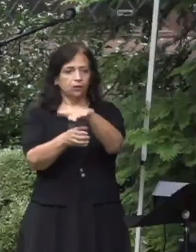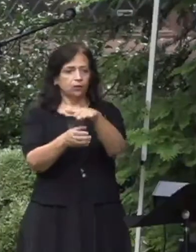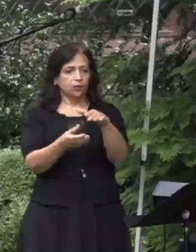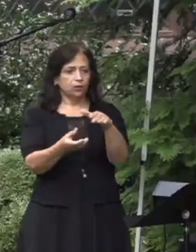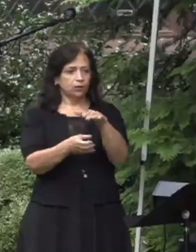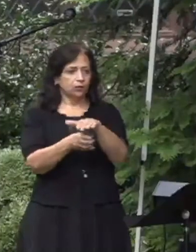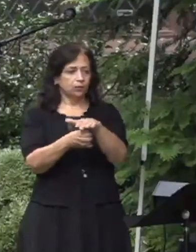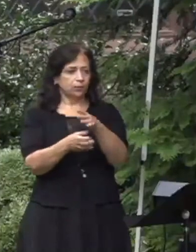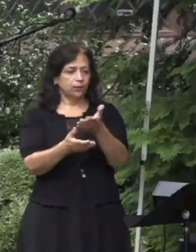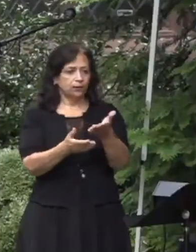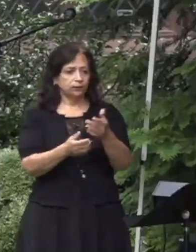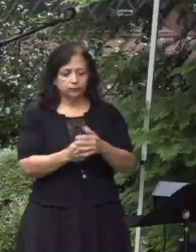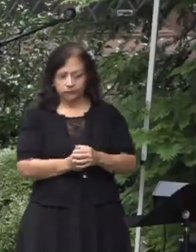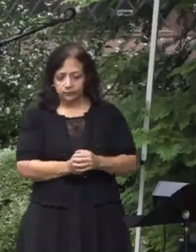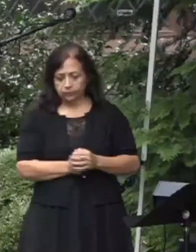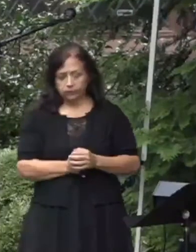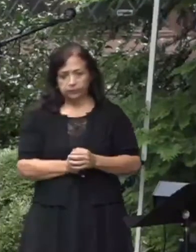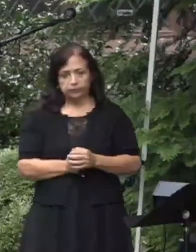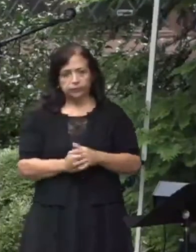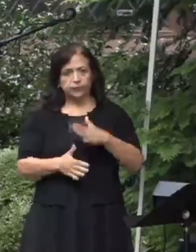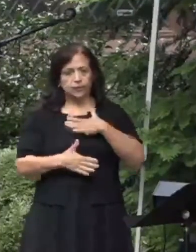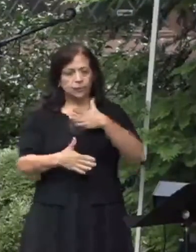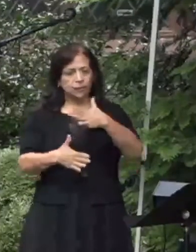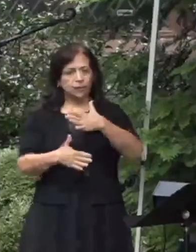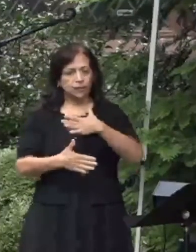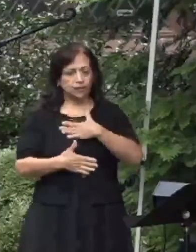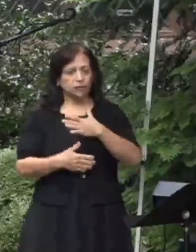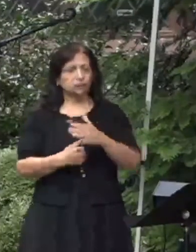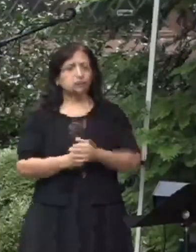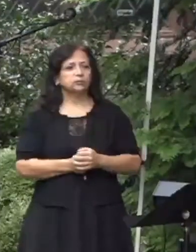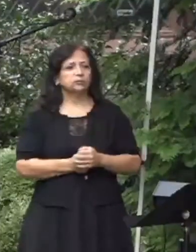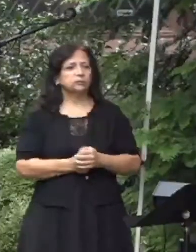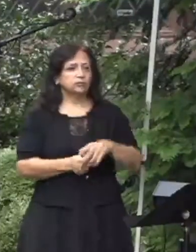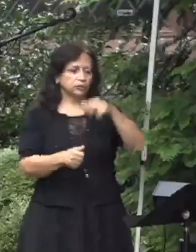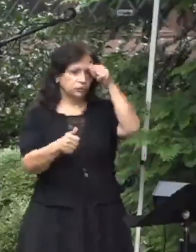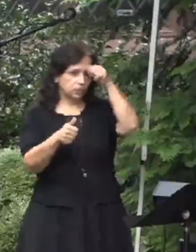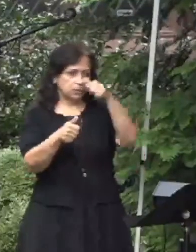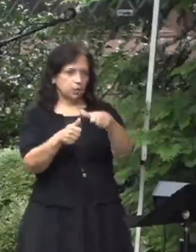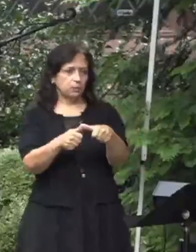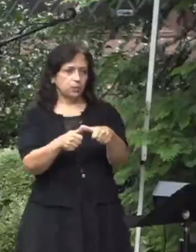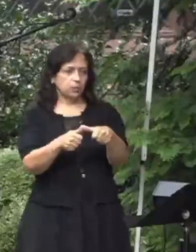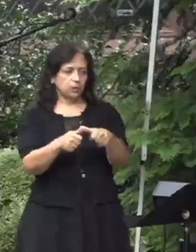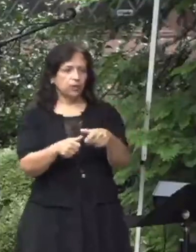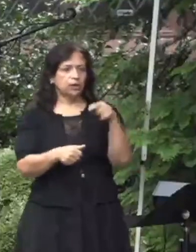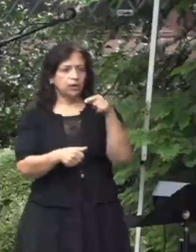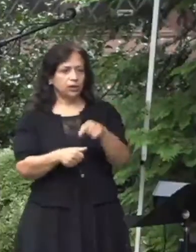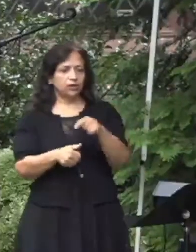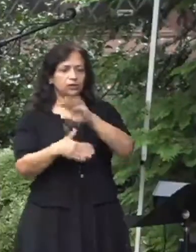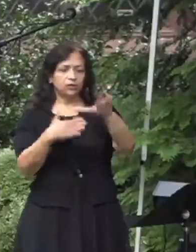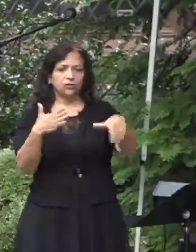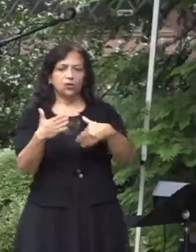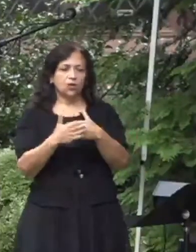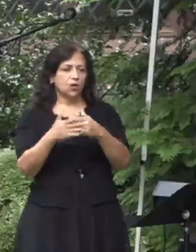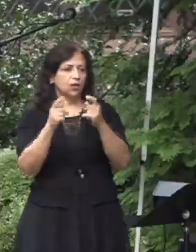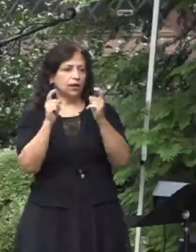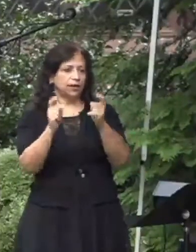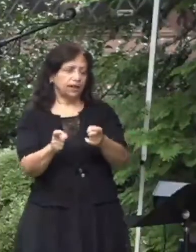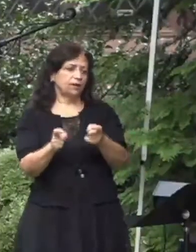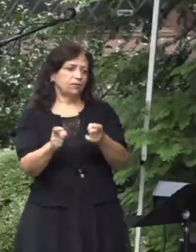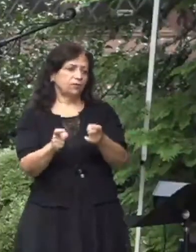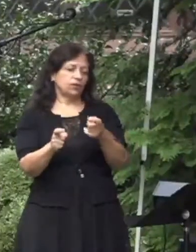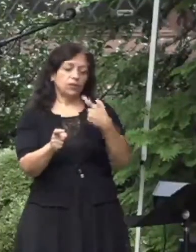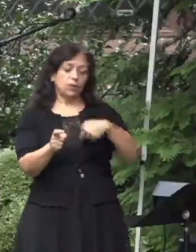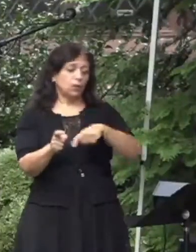your elements and take a deep breath and remember that this is all a gift. We have